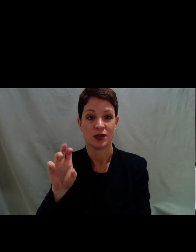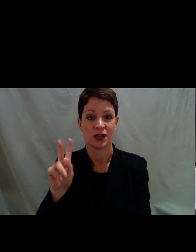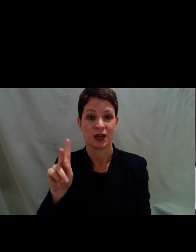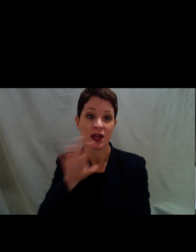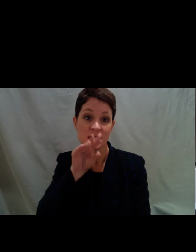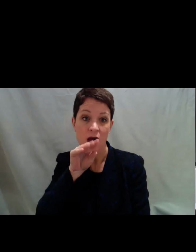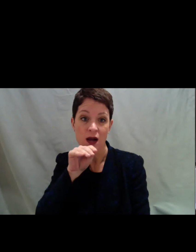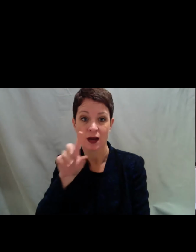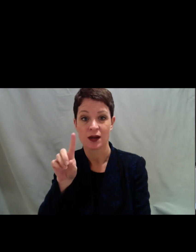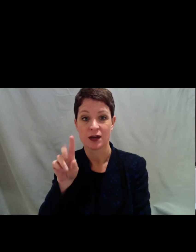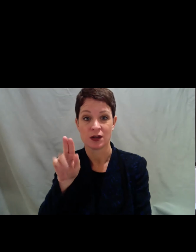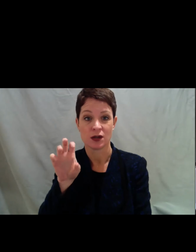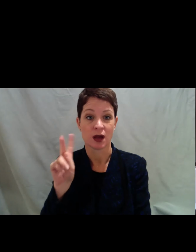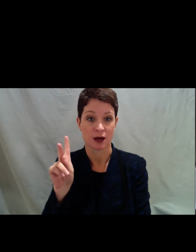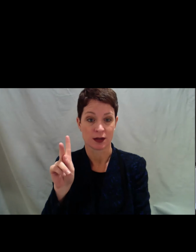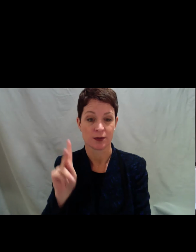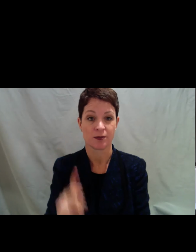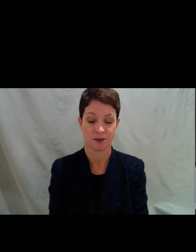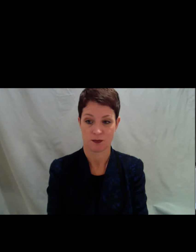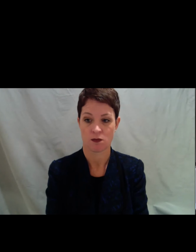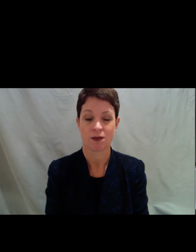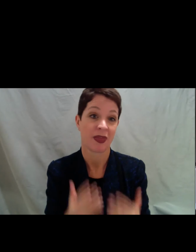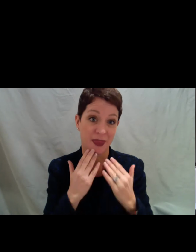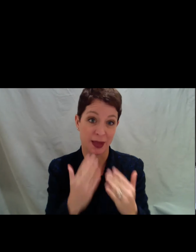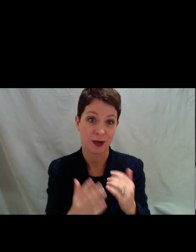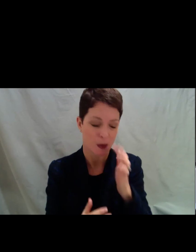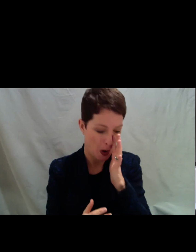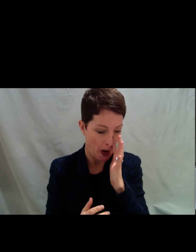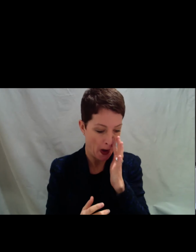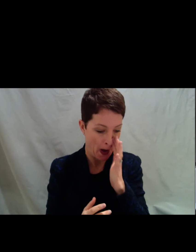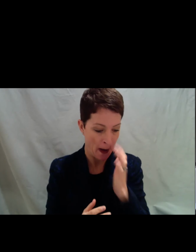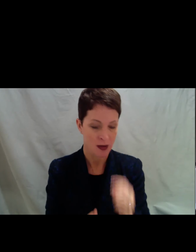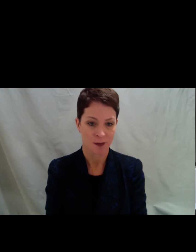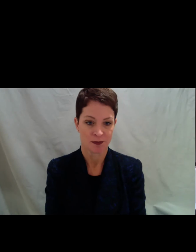D-U-C-K, duck. Thank you.